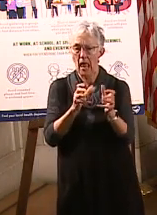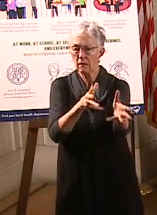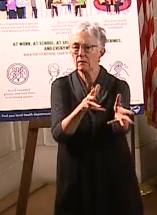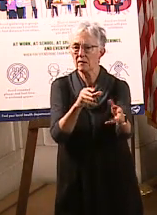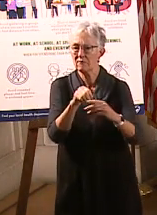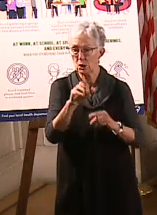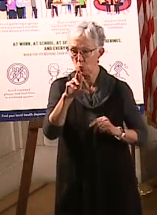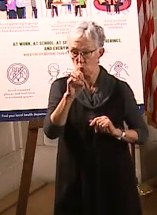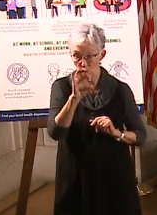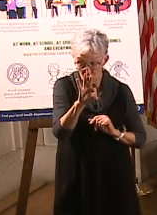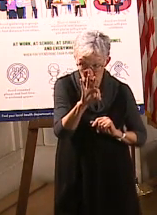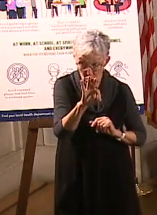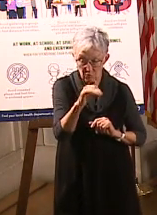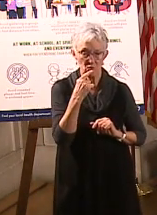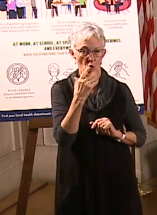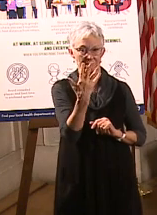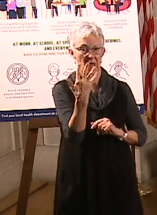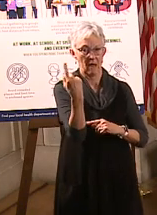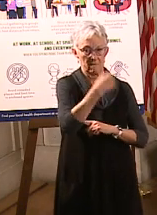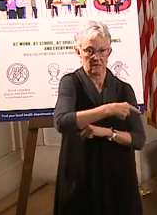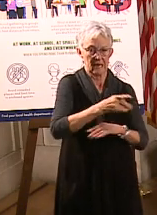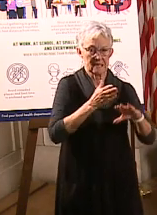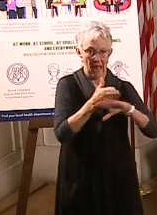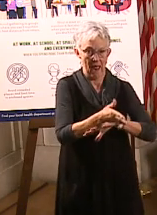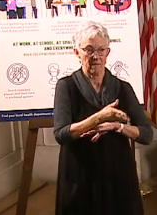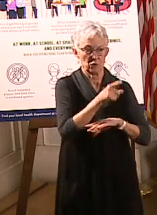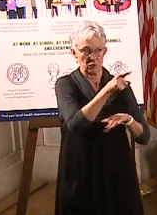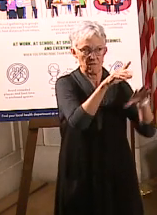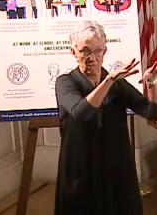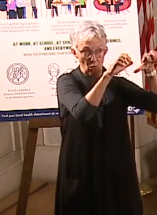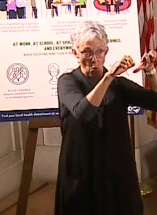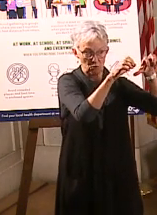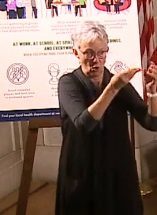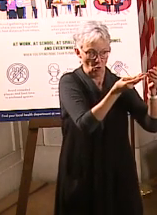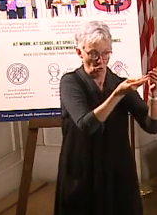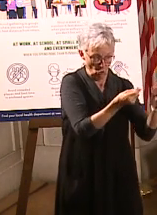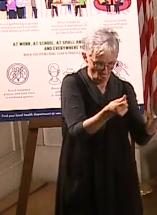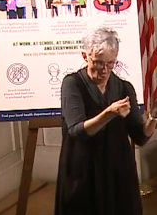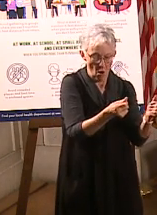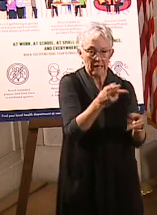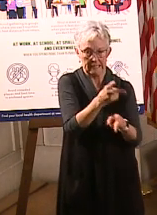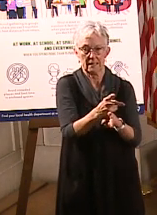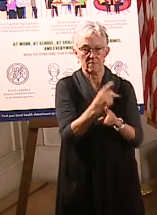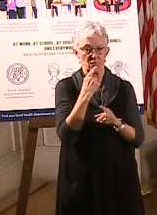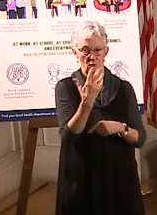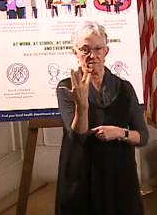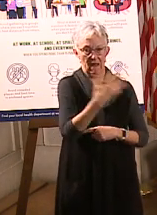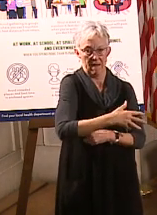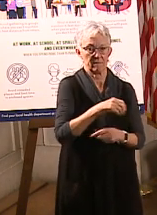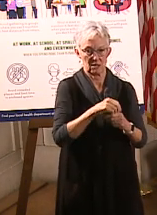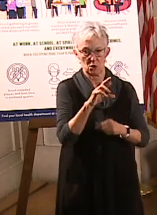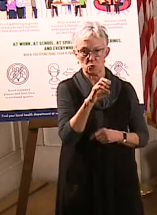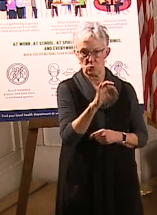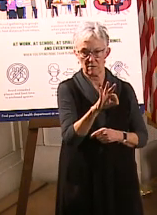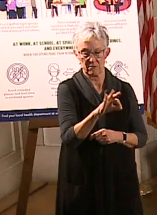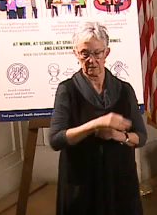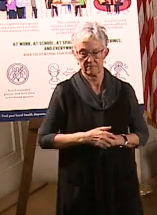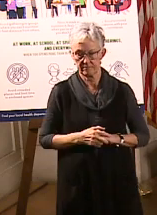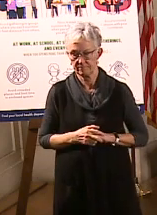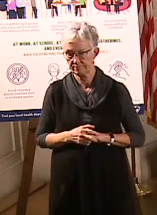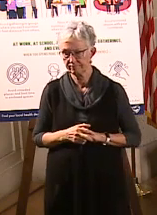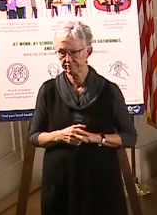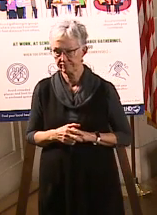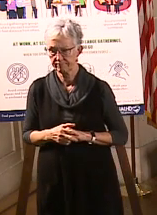So that's how long those will keep. And then Bailey asked, what is the vaccine distribution